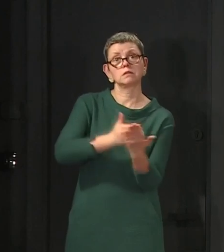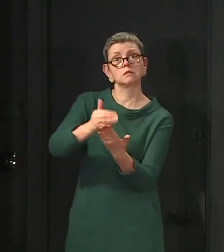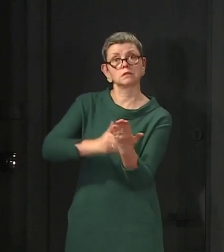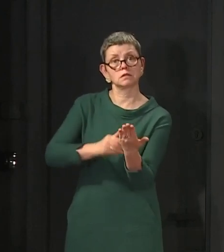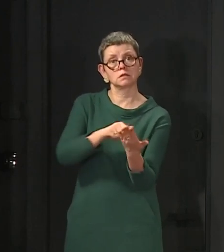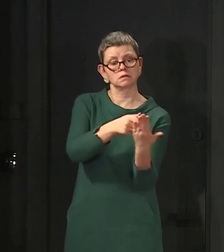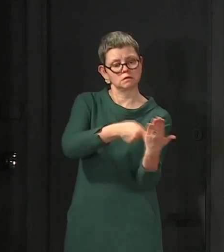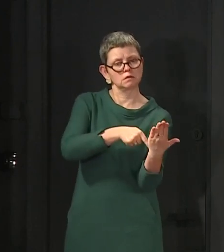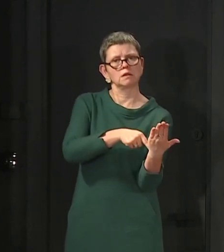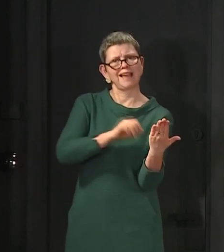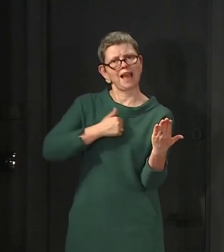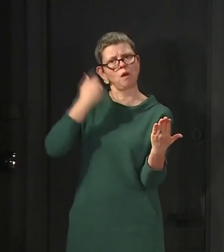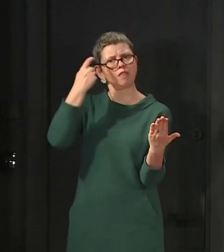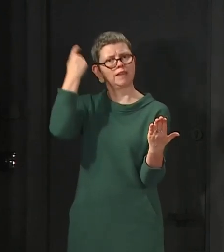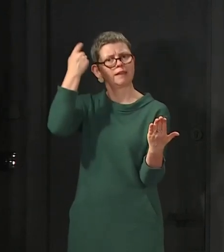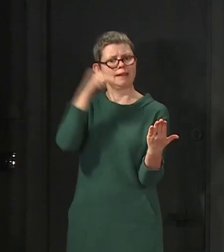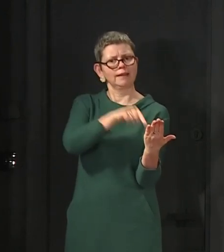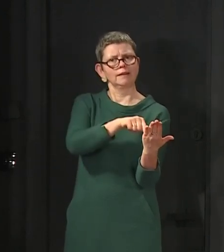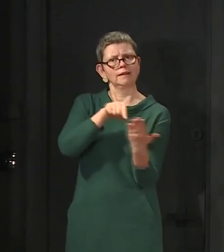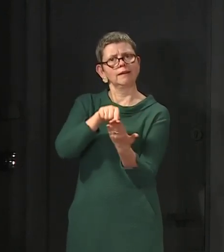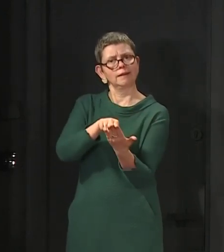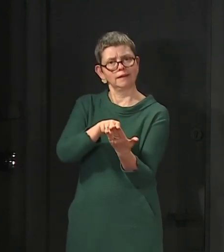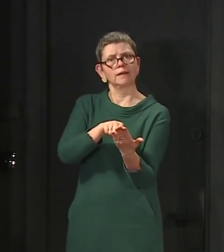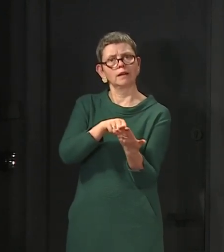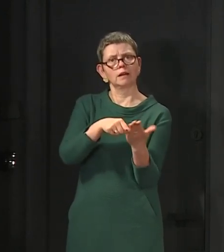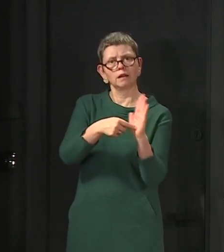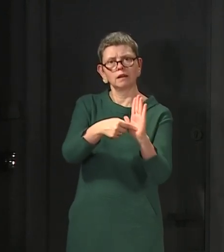are, of what we are basing that thinking on.